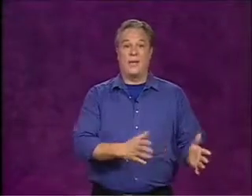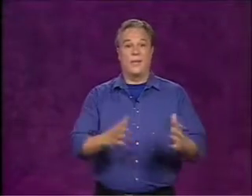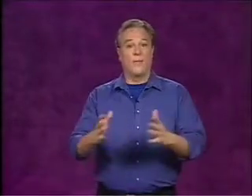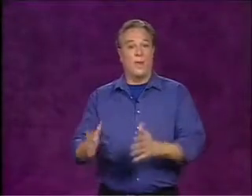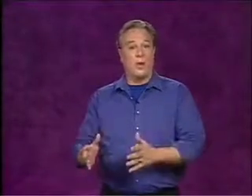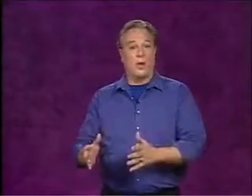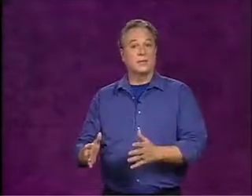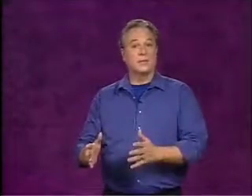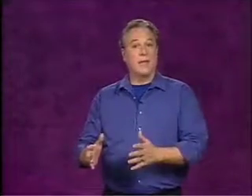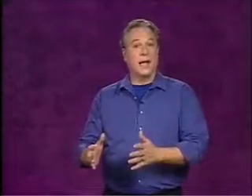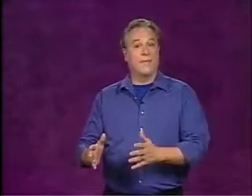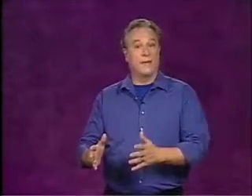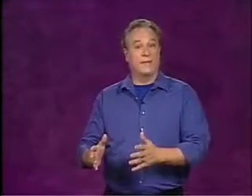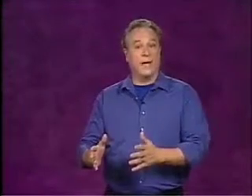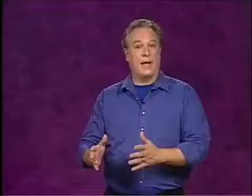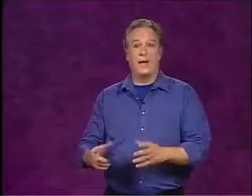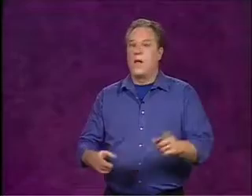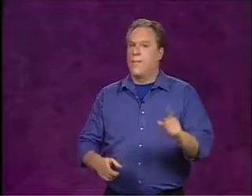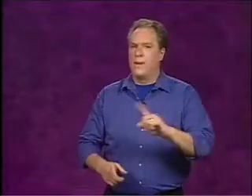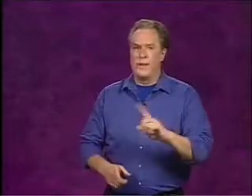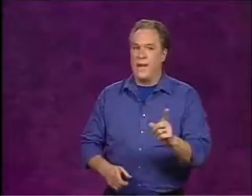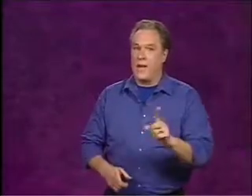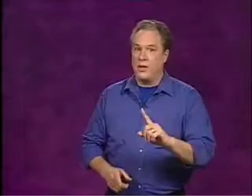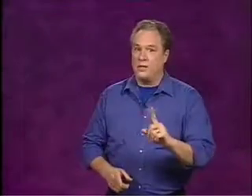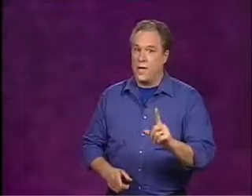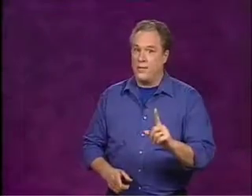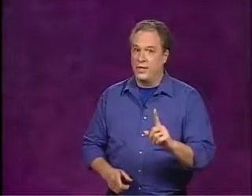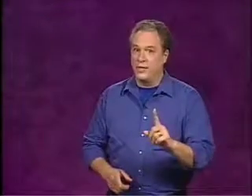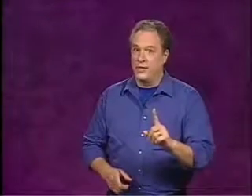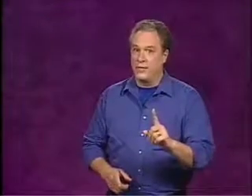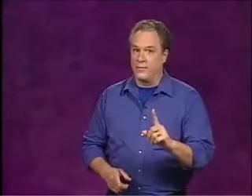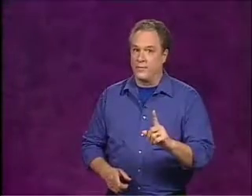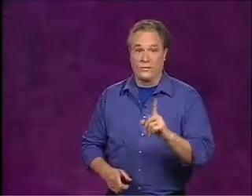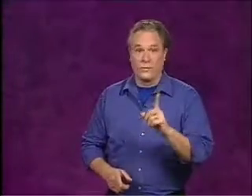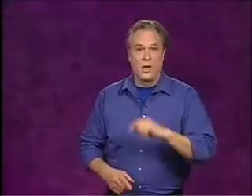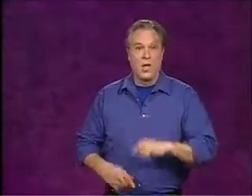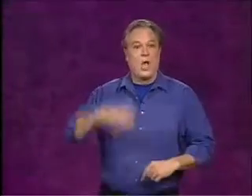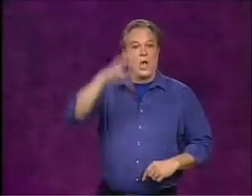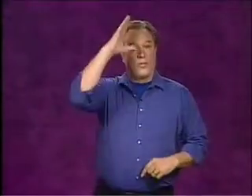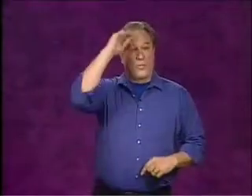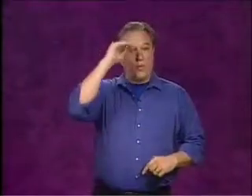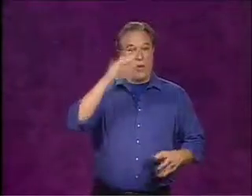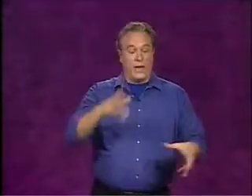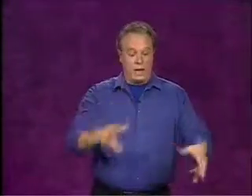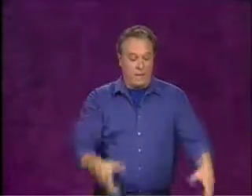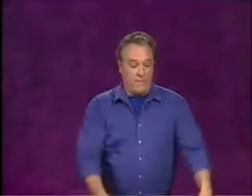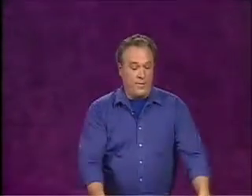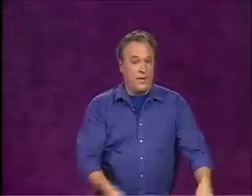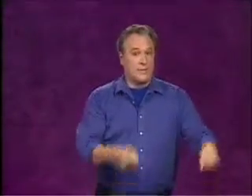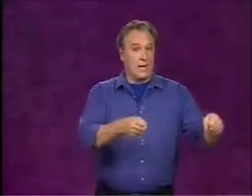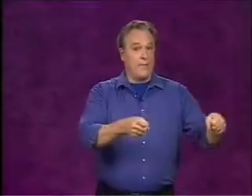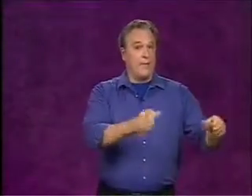the ball side by side, but not on top of each other. The boy picked up the